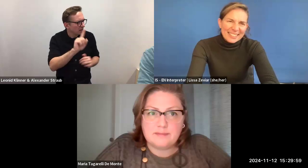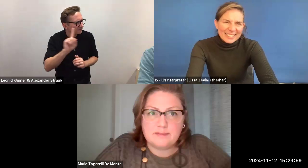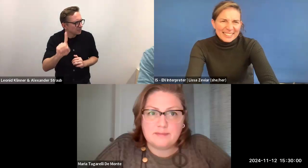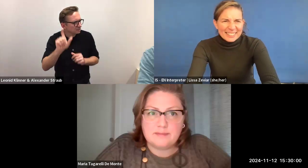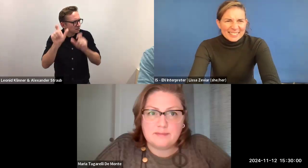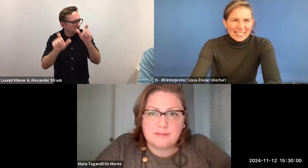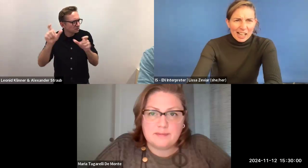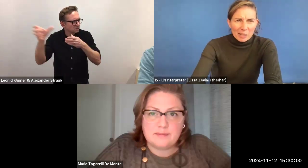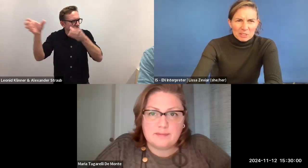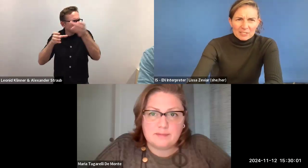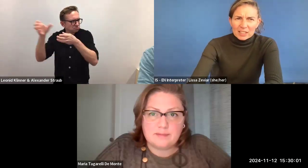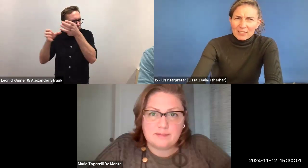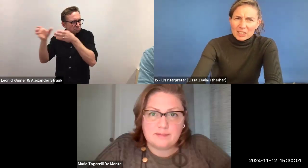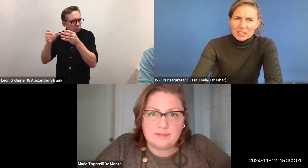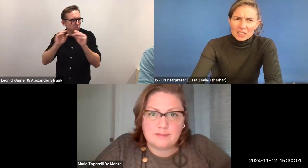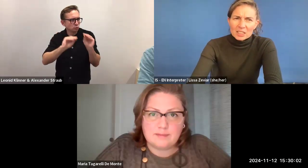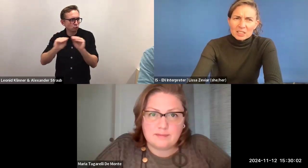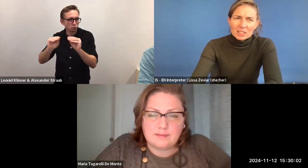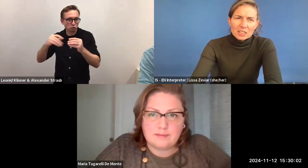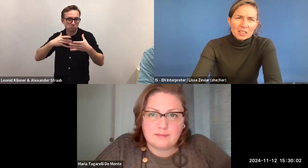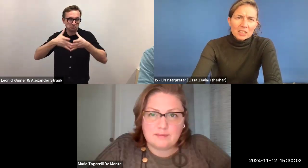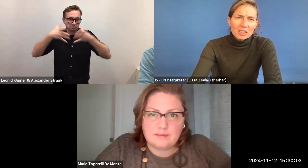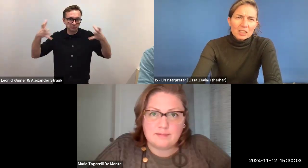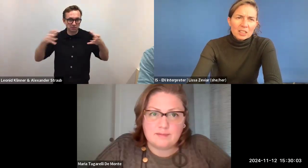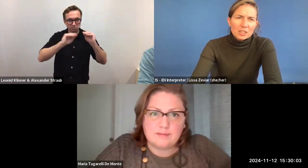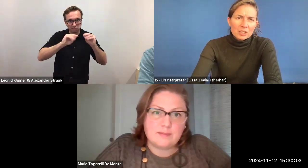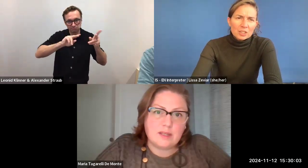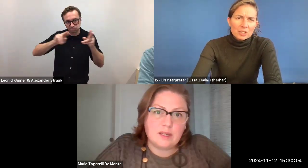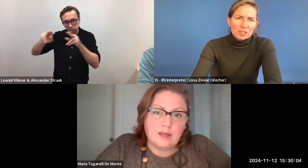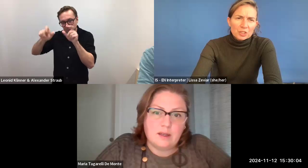had, I believe, 11